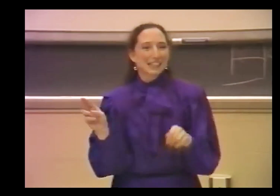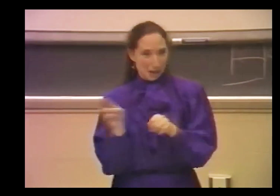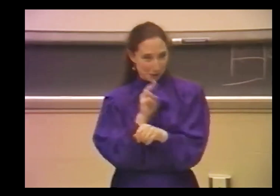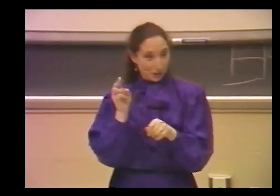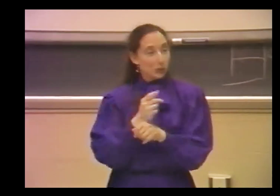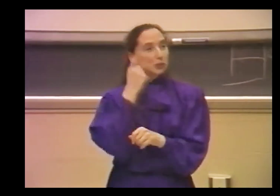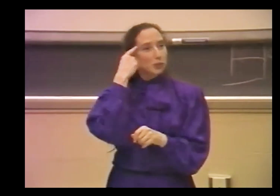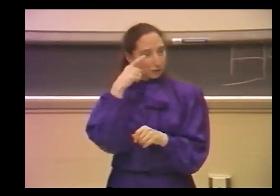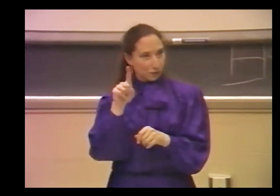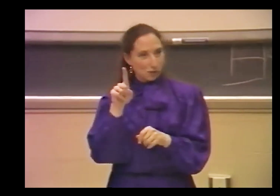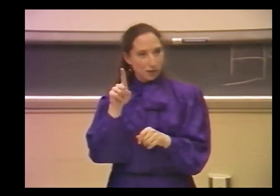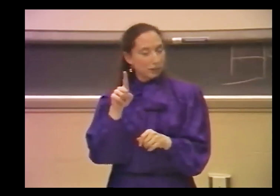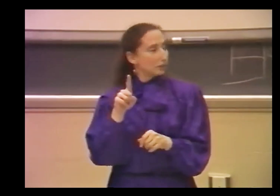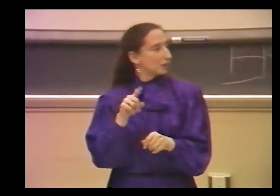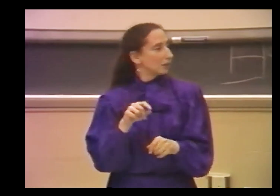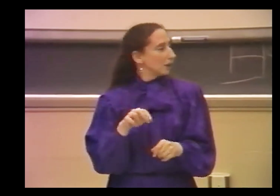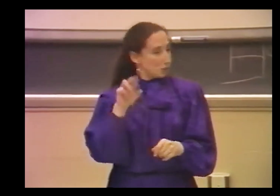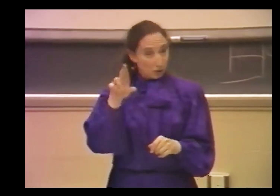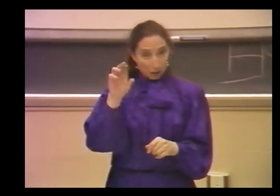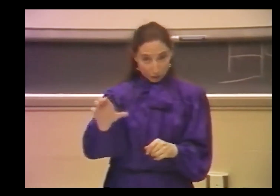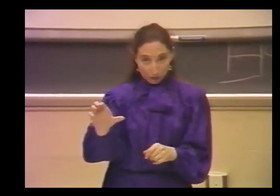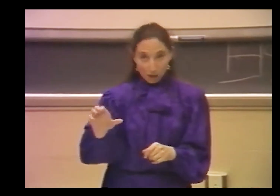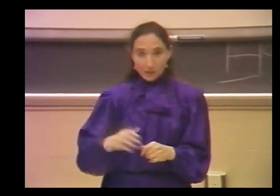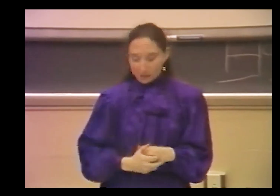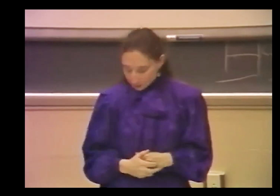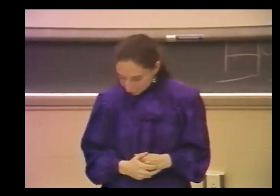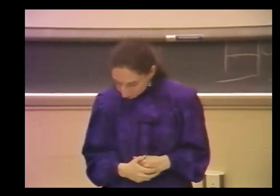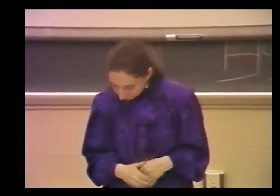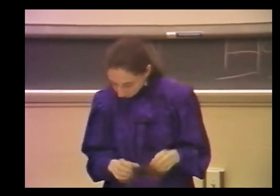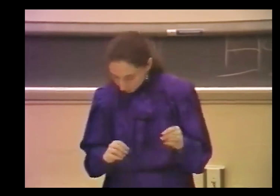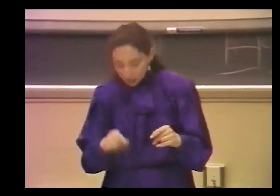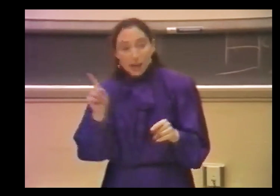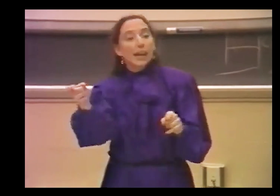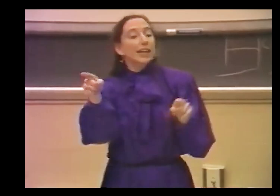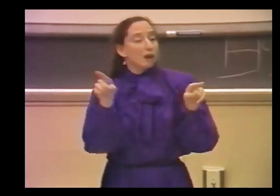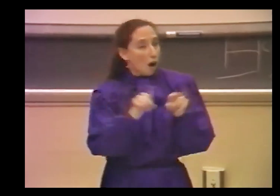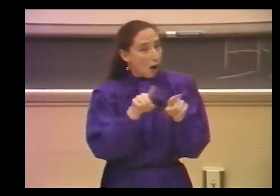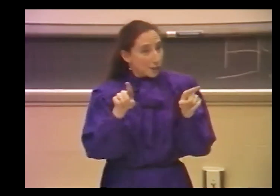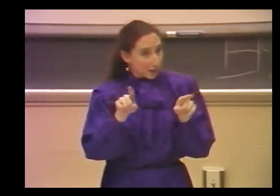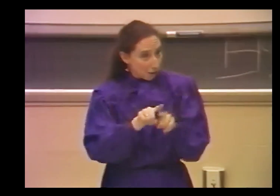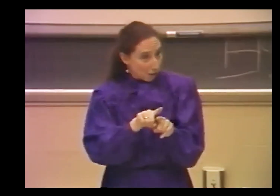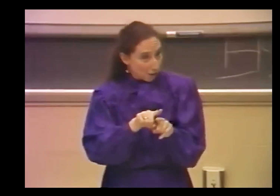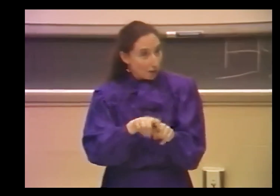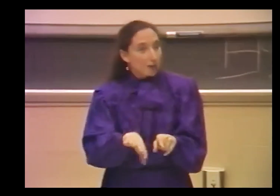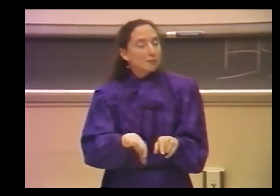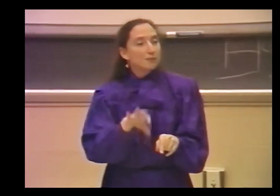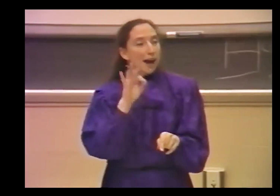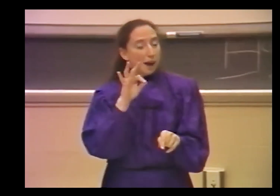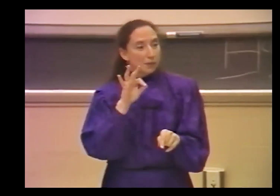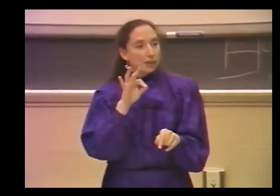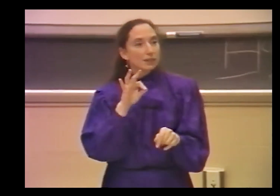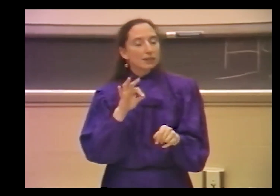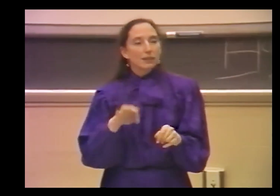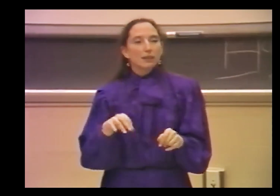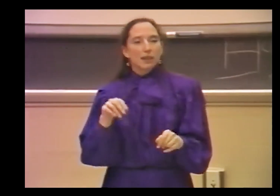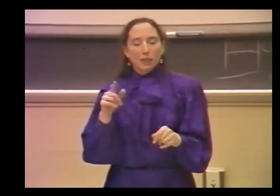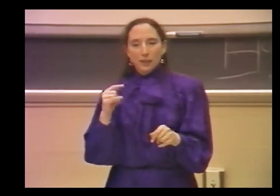that was used for relative clauses. Okay. He also found